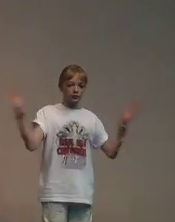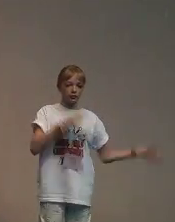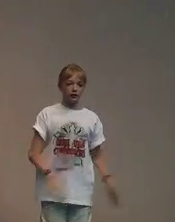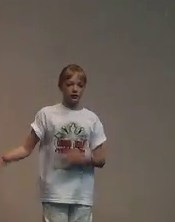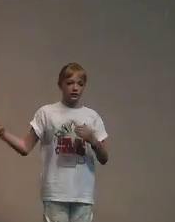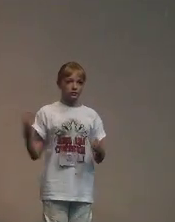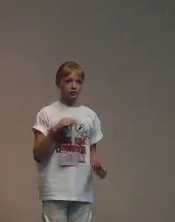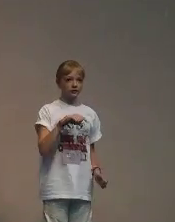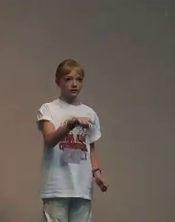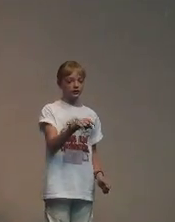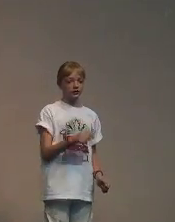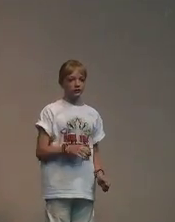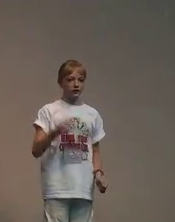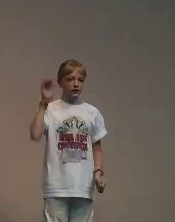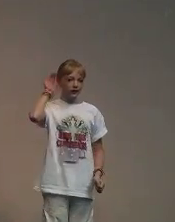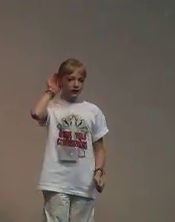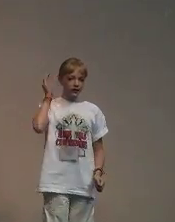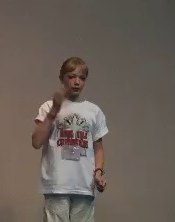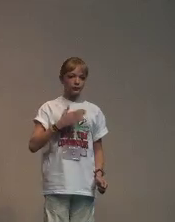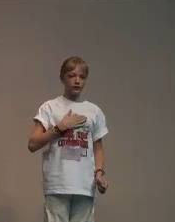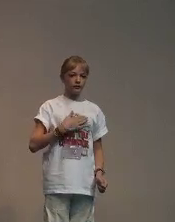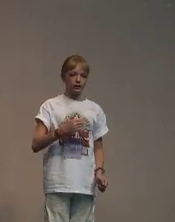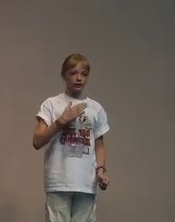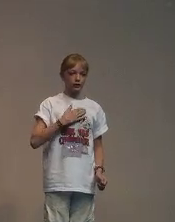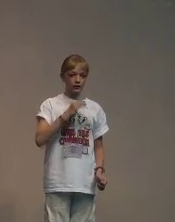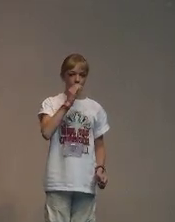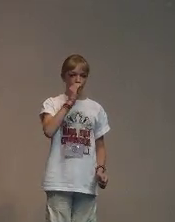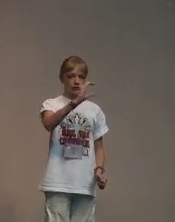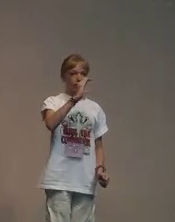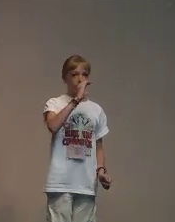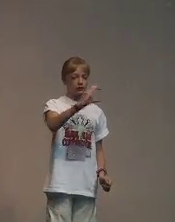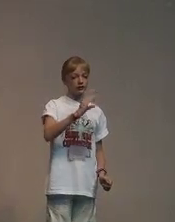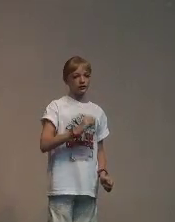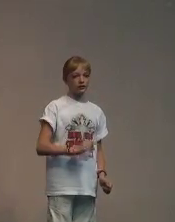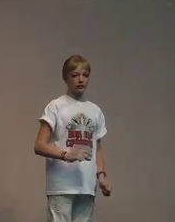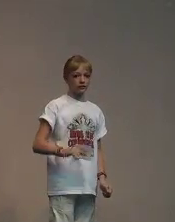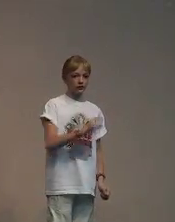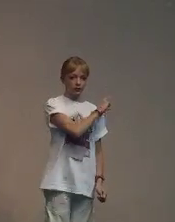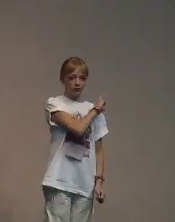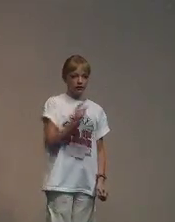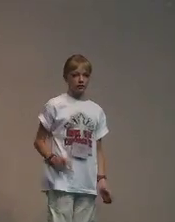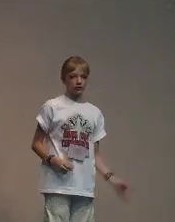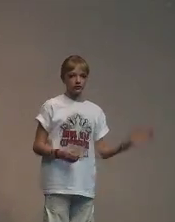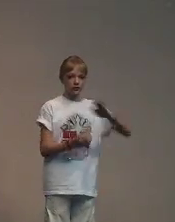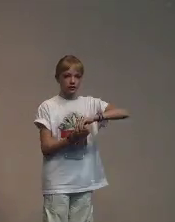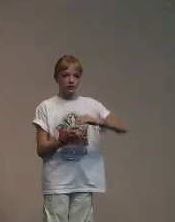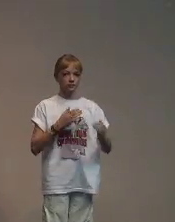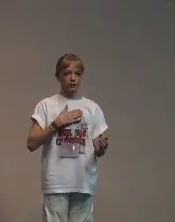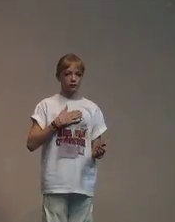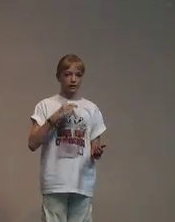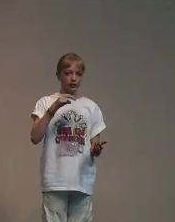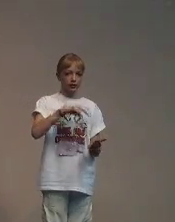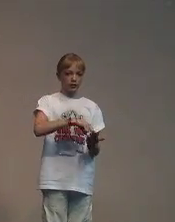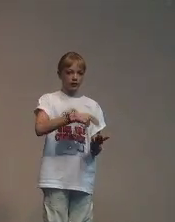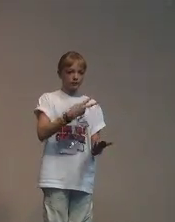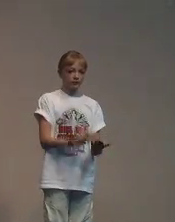wind standing, hearing when I'm calling Would you catch me when I'm